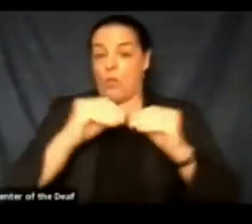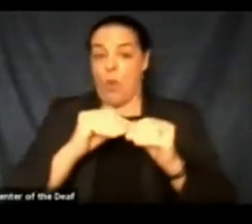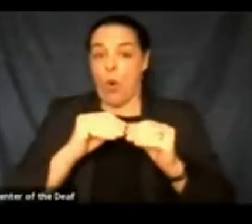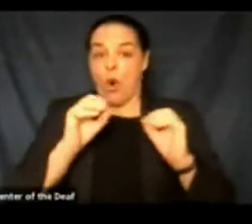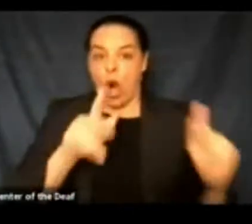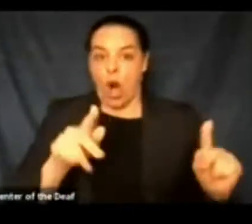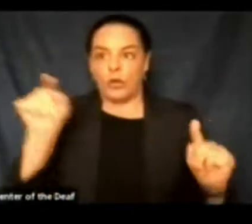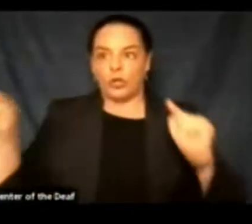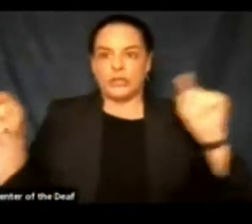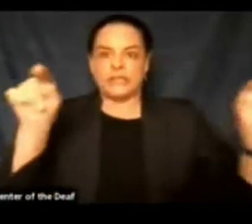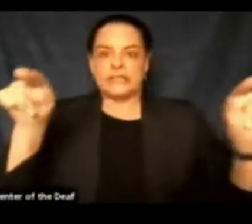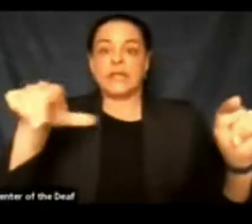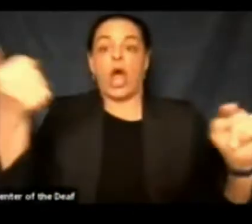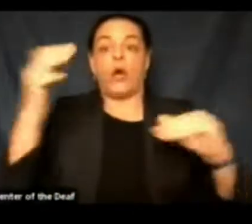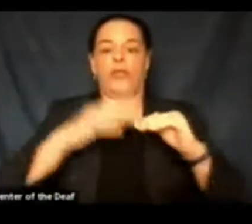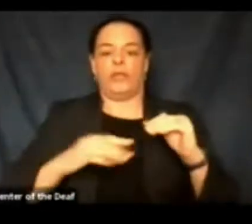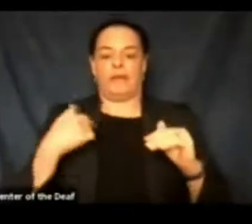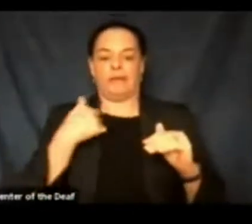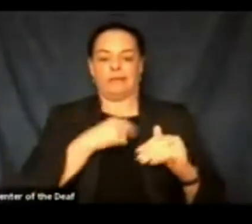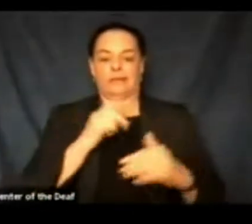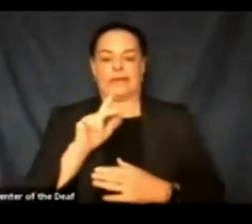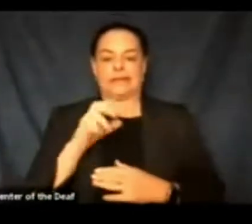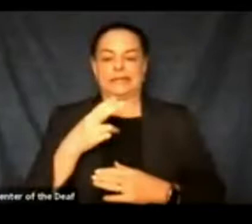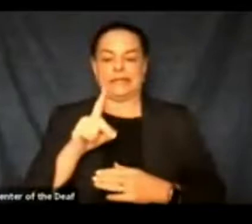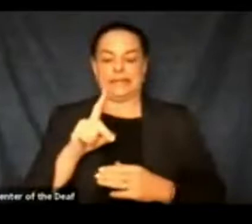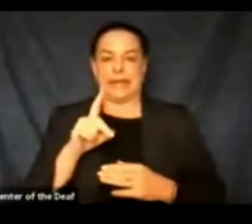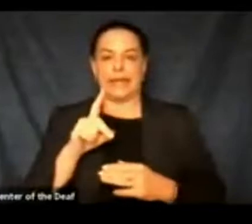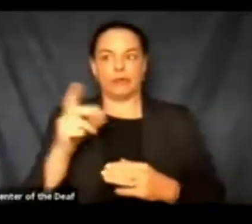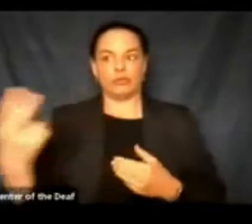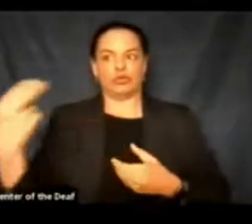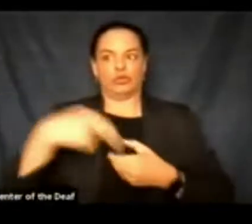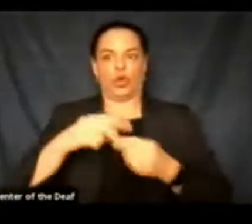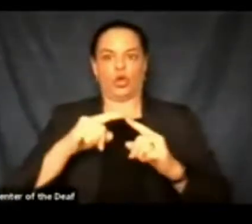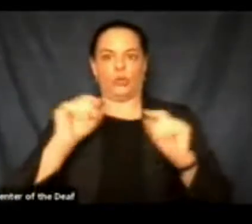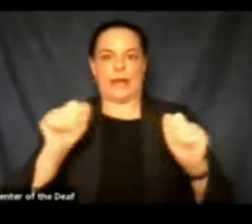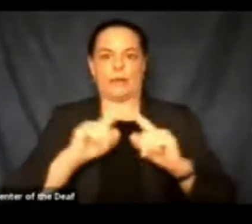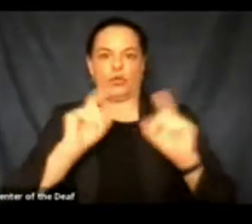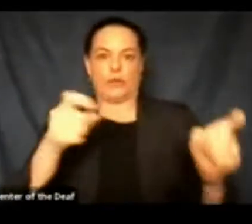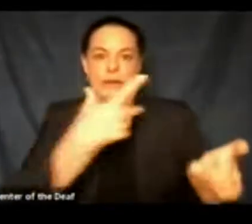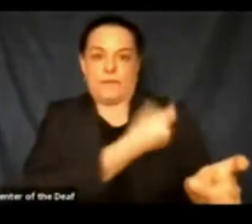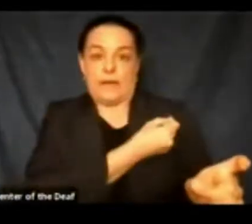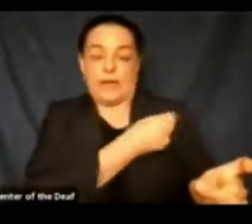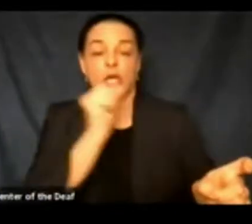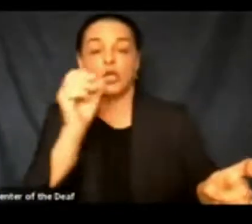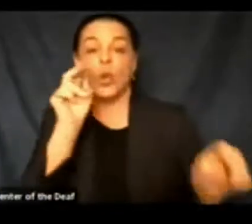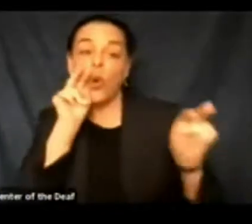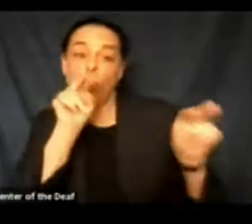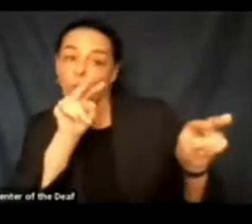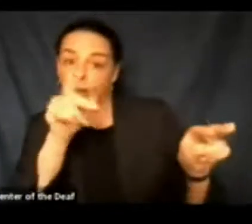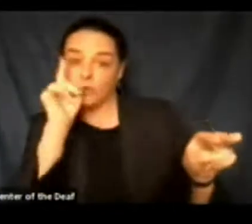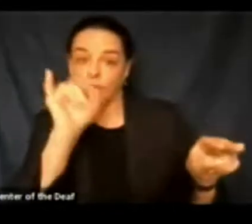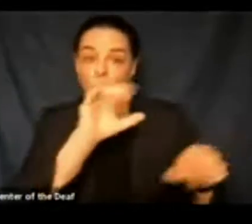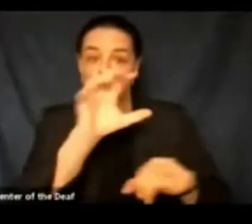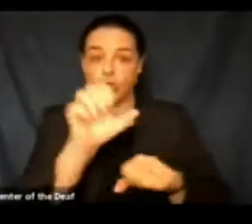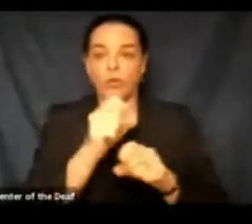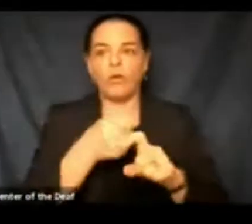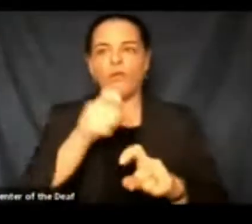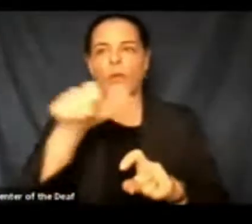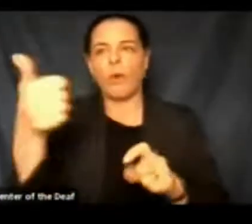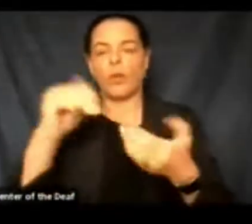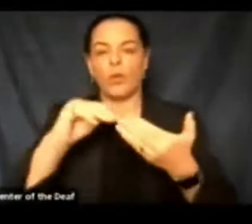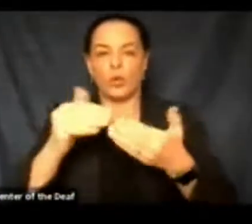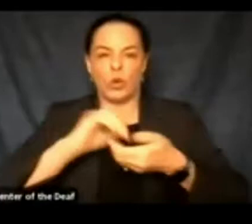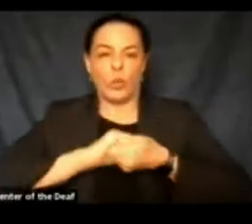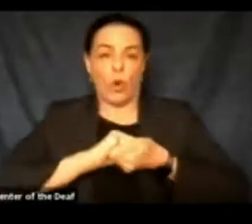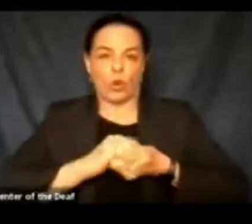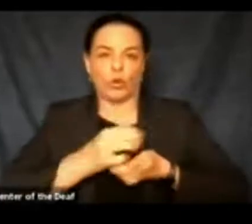coming on board to provide vaccination. So be on the lookout for those appointments from some of our community partners coming